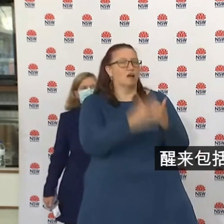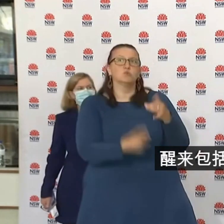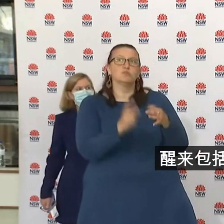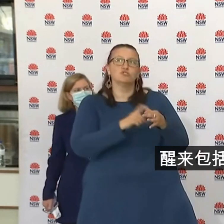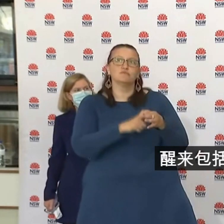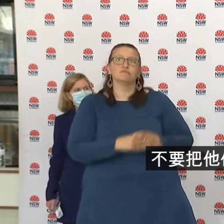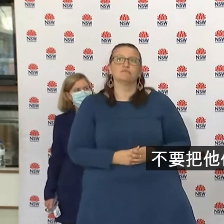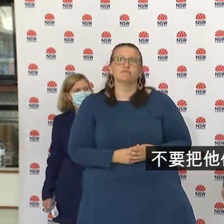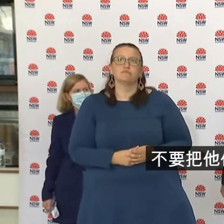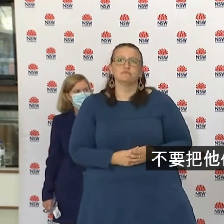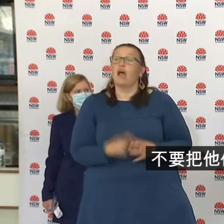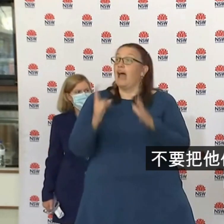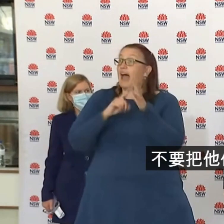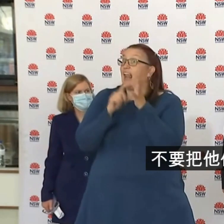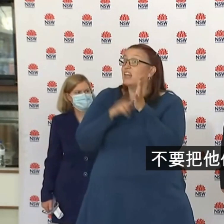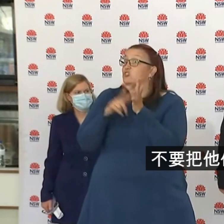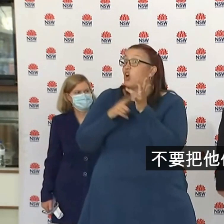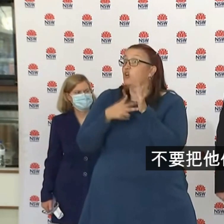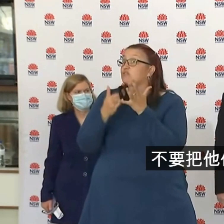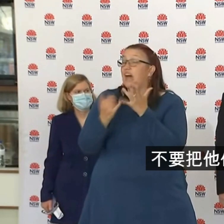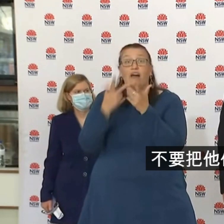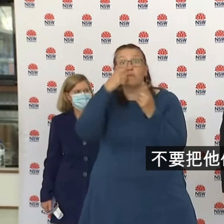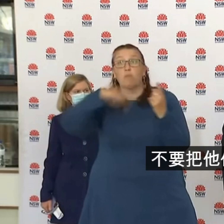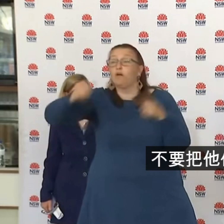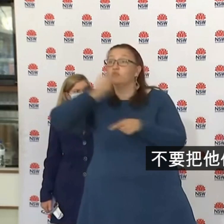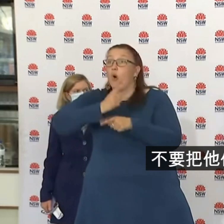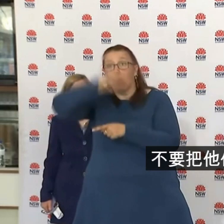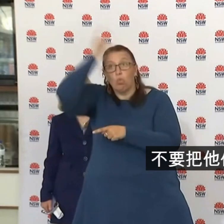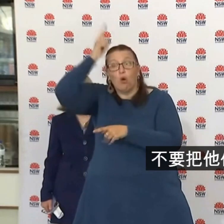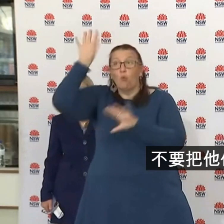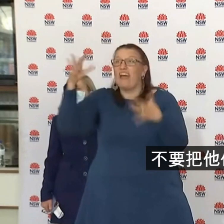including commentators who actually don't base their commentary in any logic